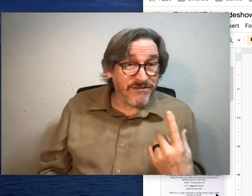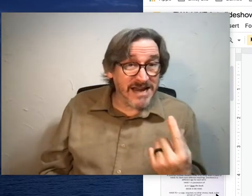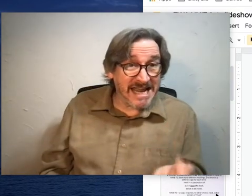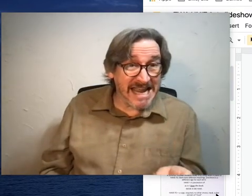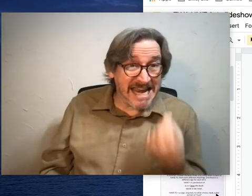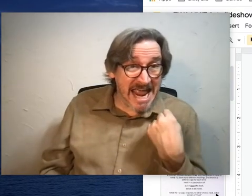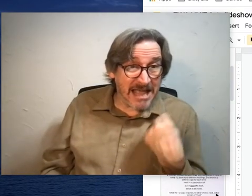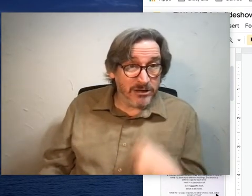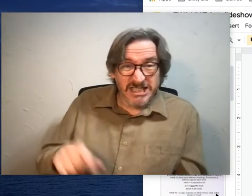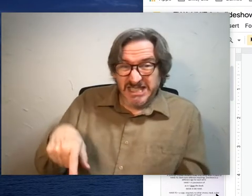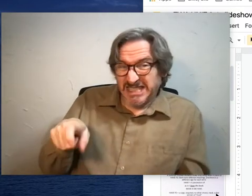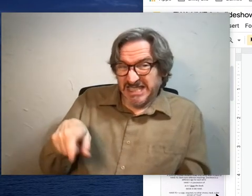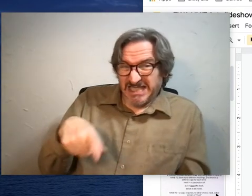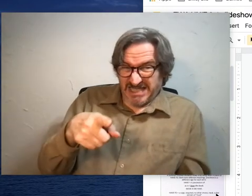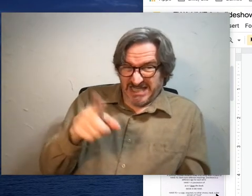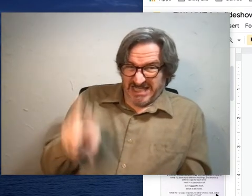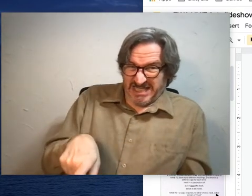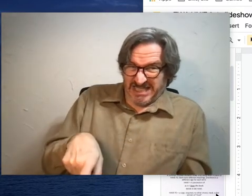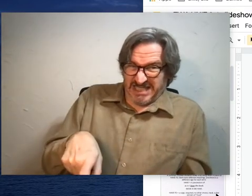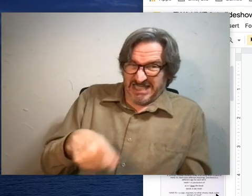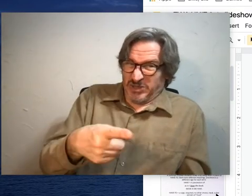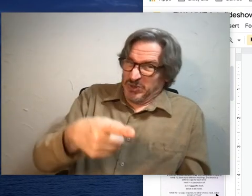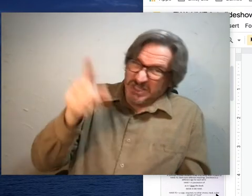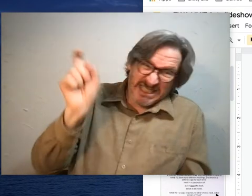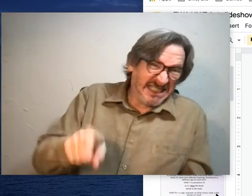Oftentimes I find I inhale.